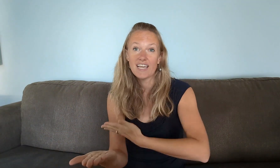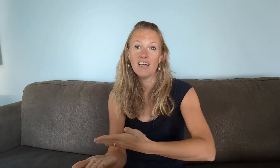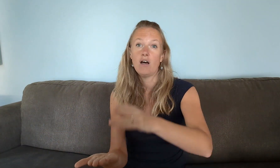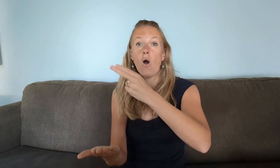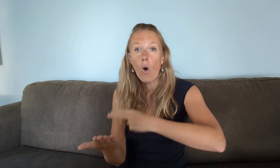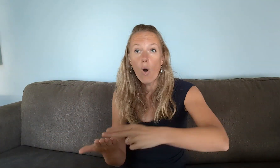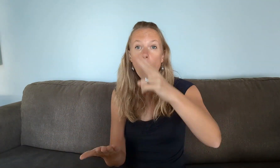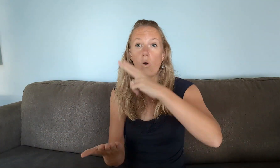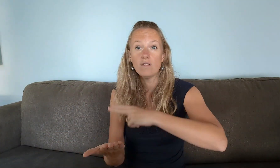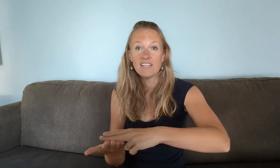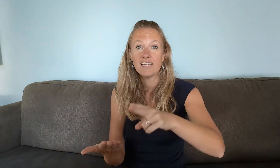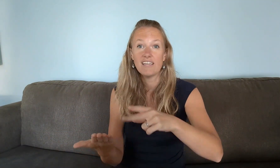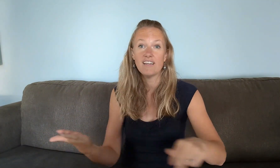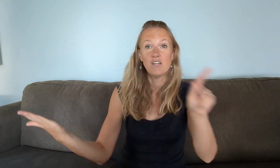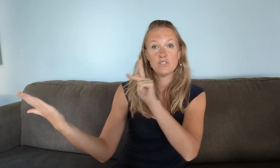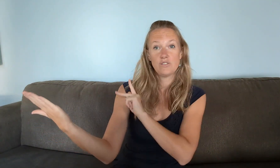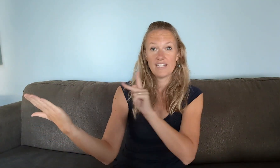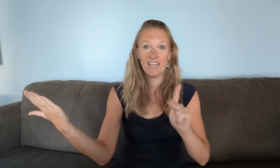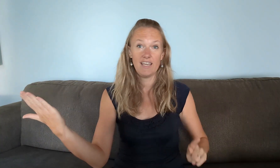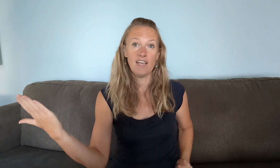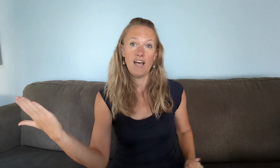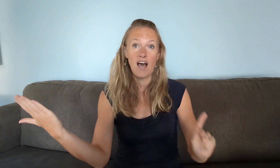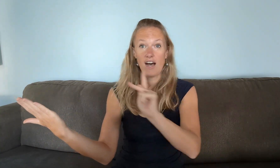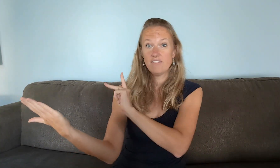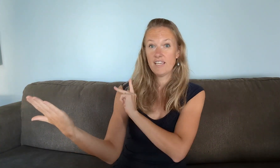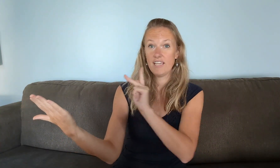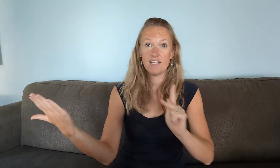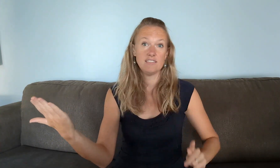sing, holy to the King of Kings,